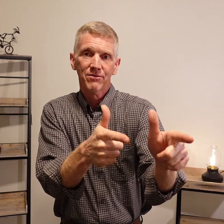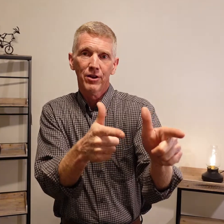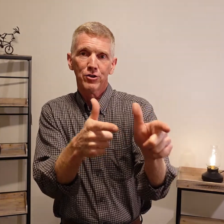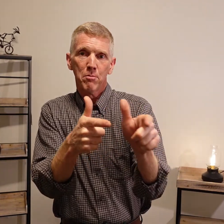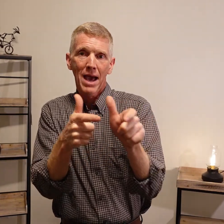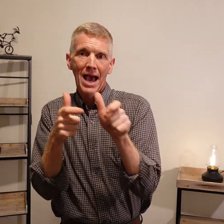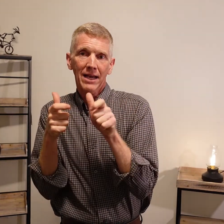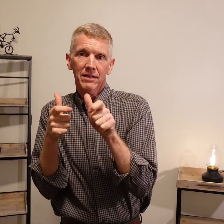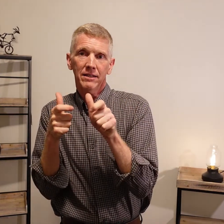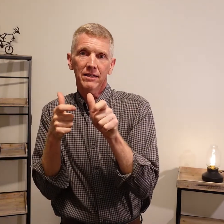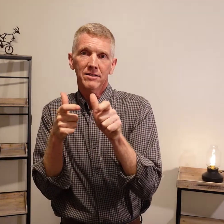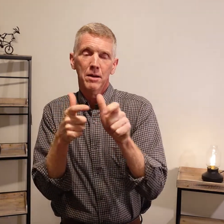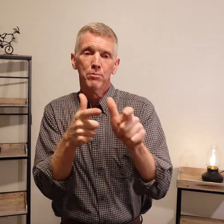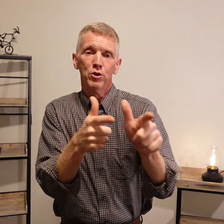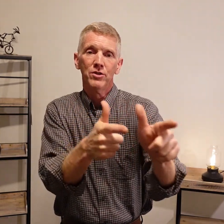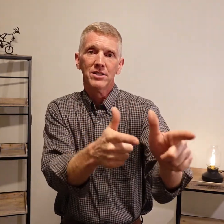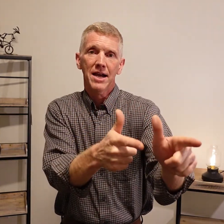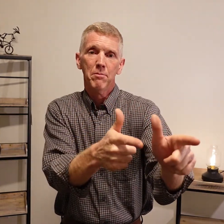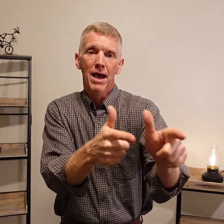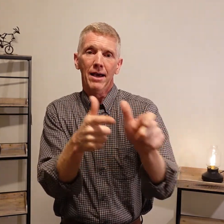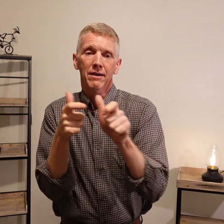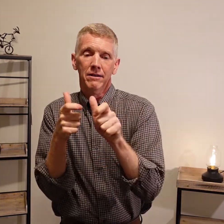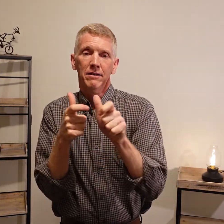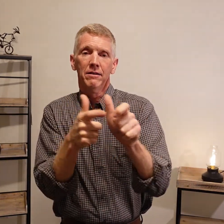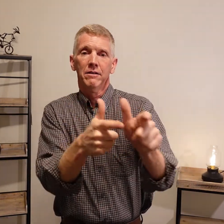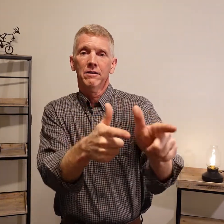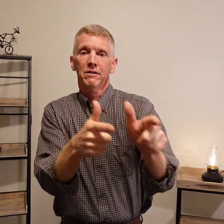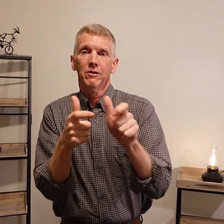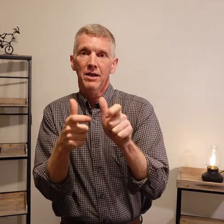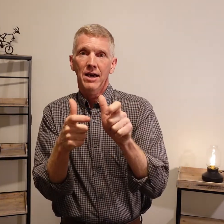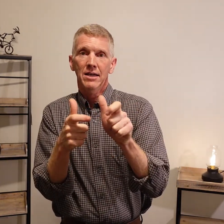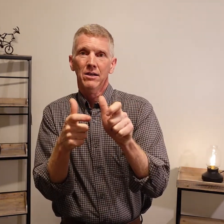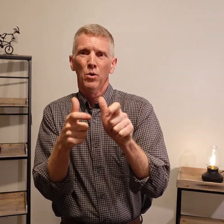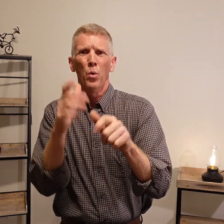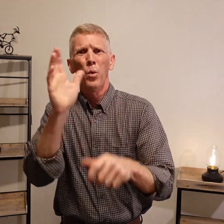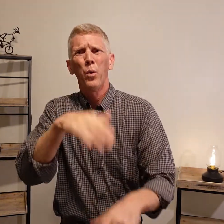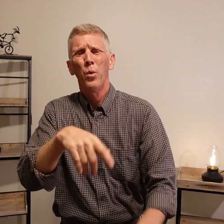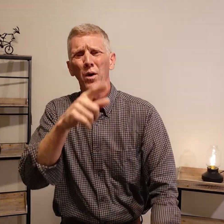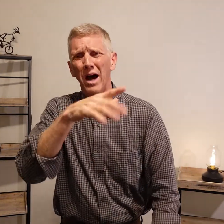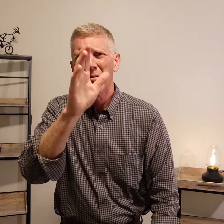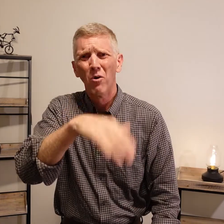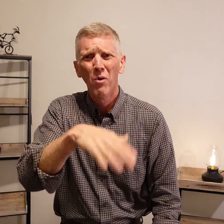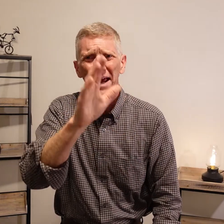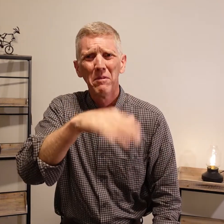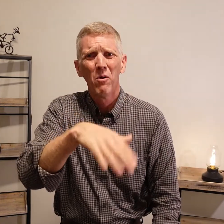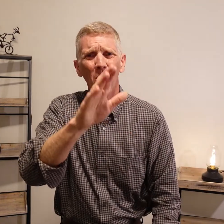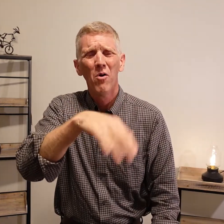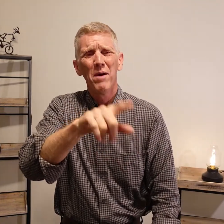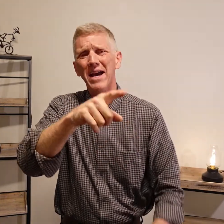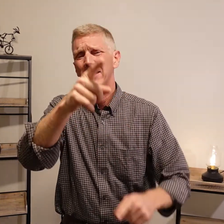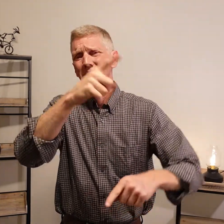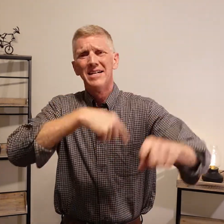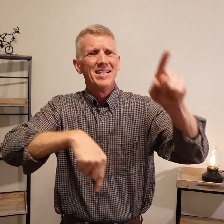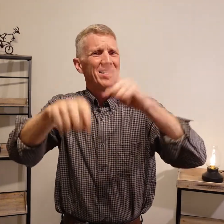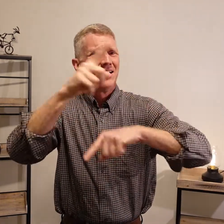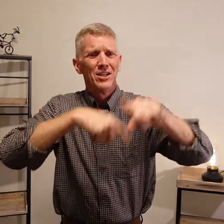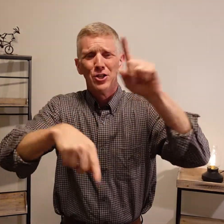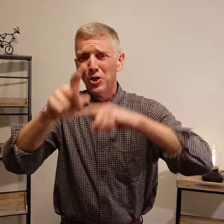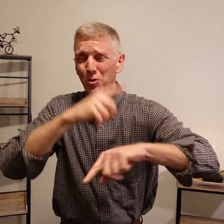fingers back as I pull the sign back. Okay? I'm gonna go, wait a minute, whoa, man. You